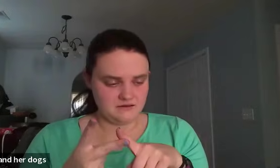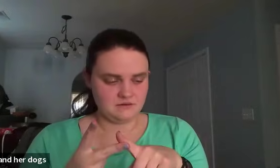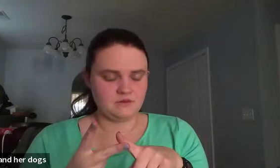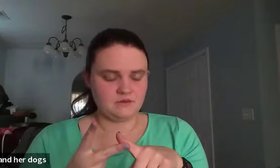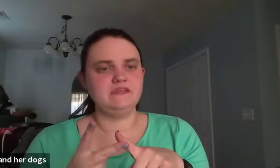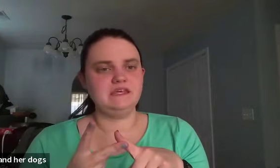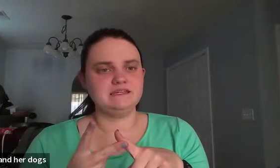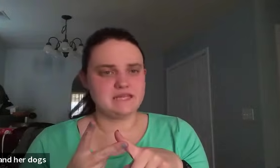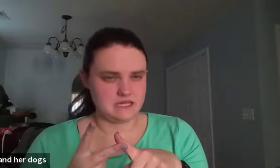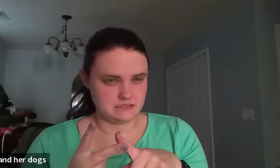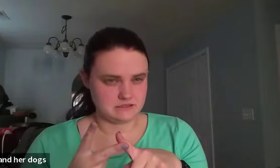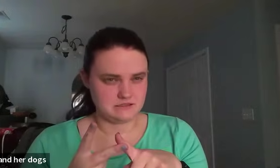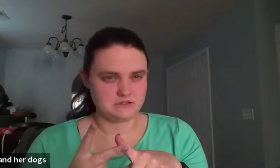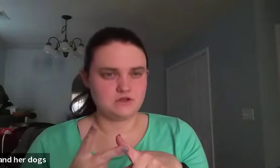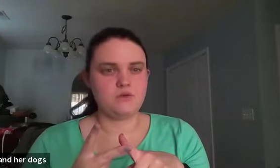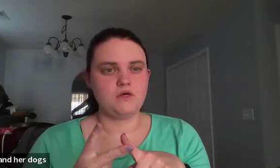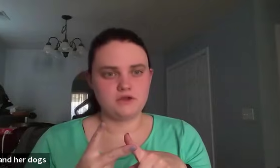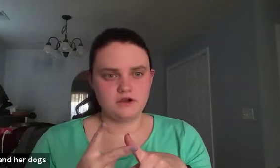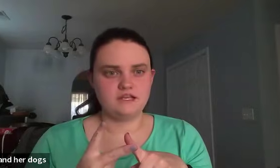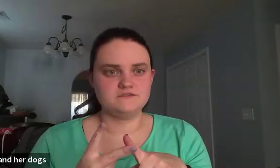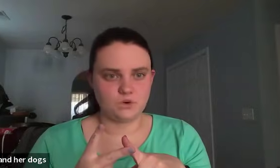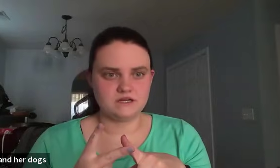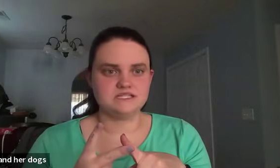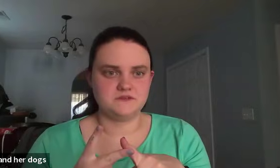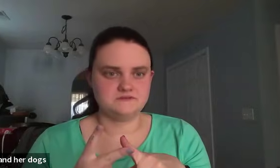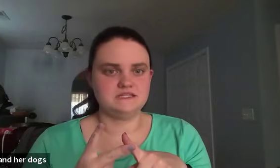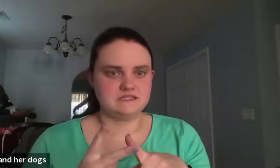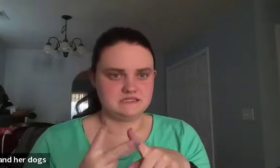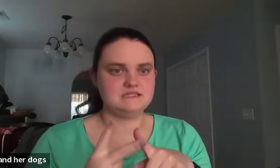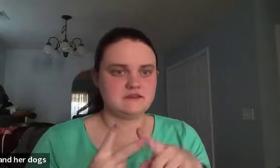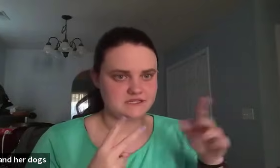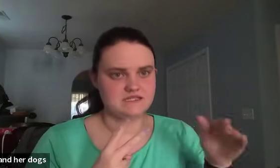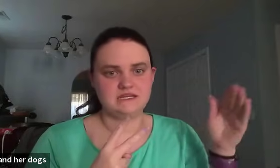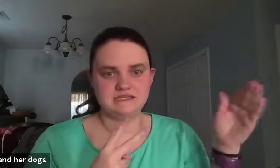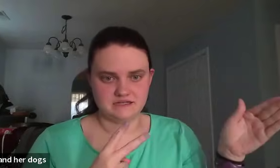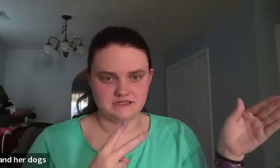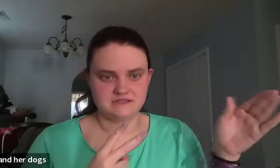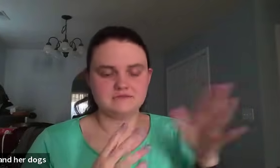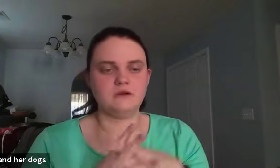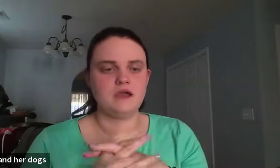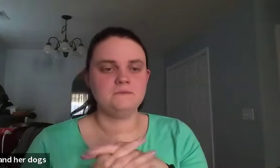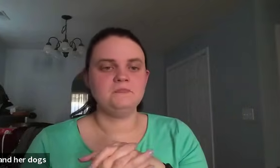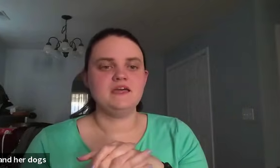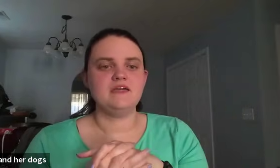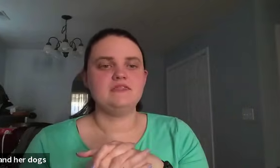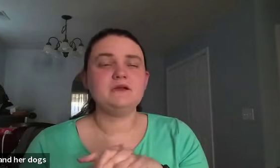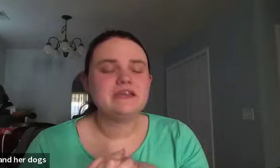Then the tens. So the 30s, 40s, 50s, 60s, 70s, 80s, 90s. Okay. They're